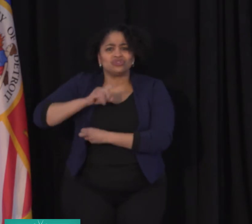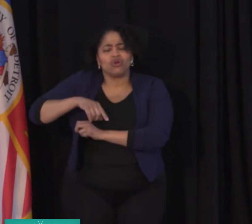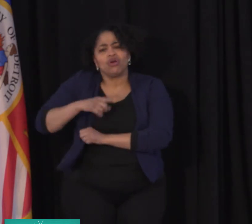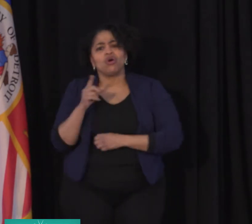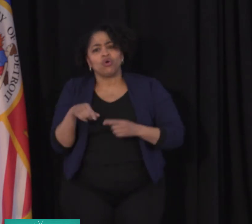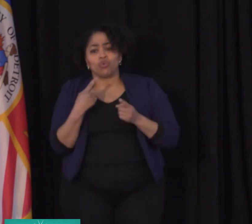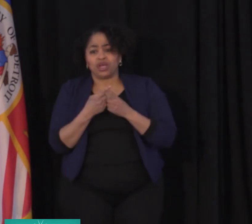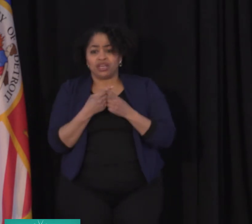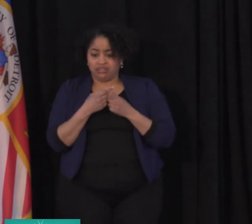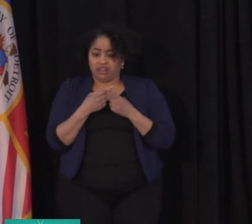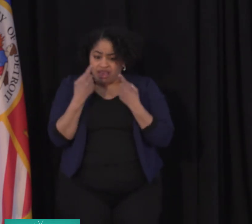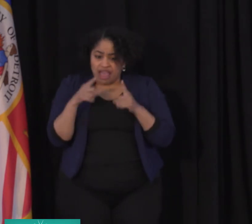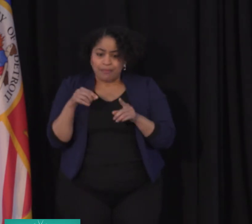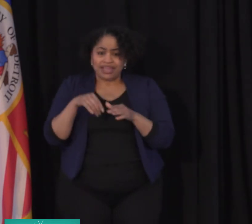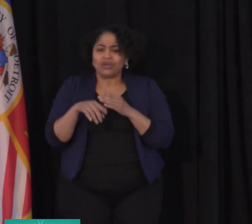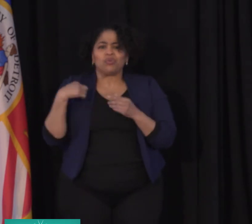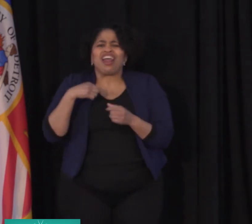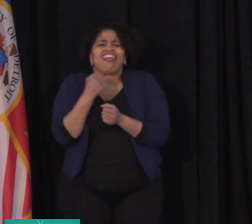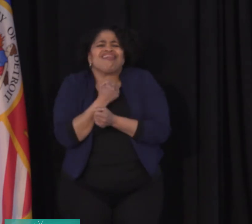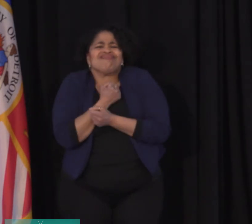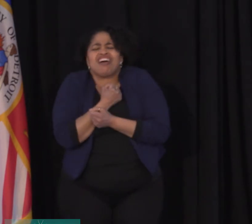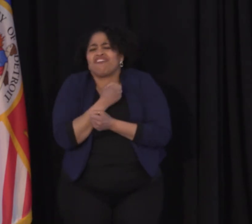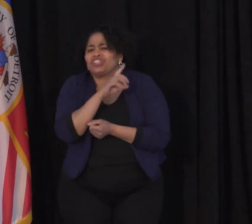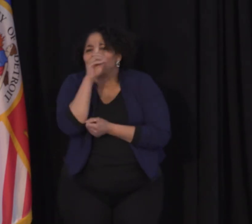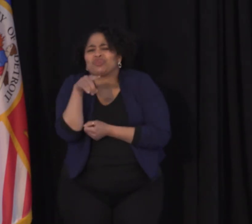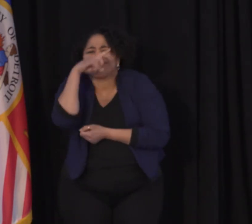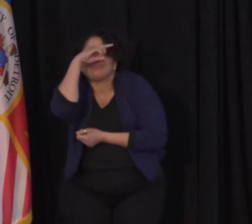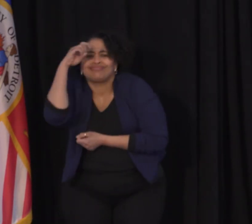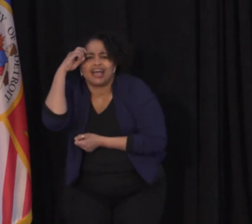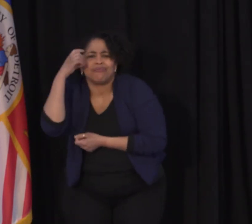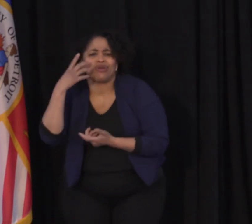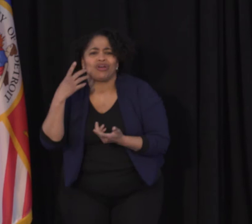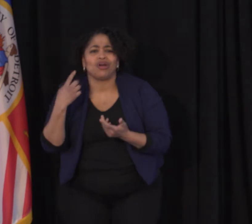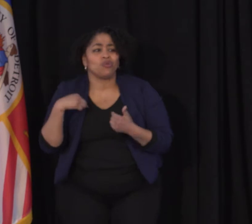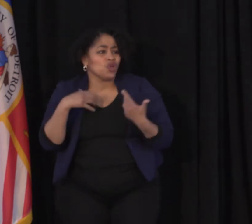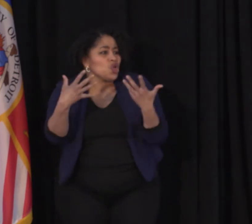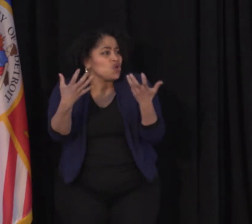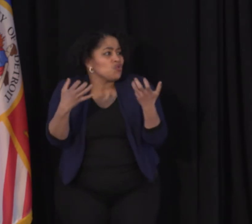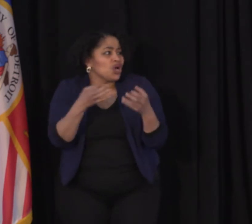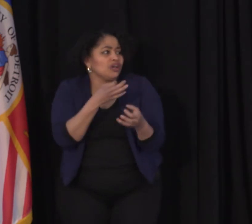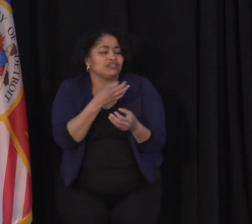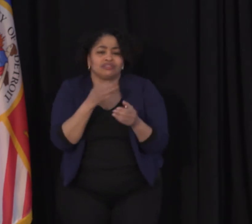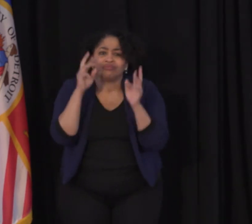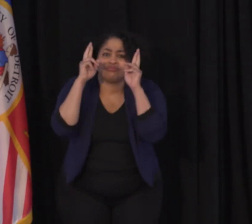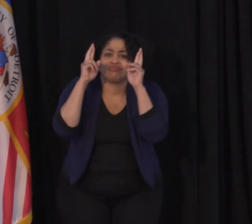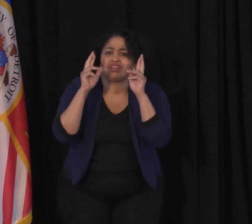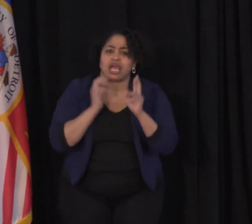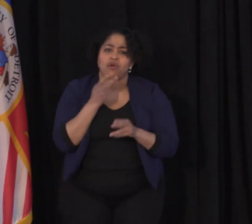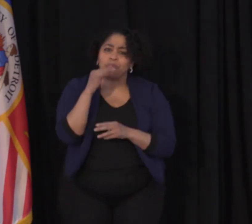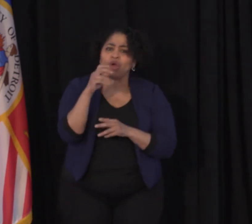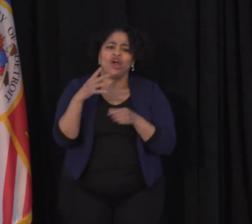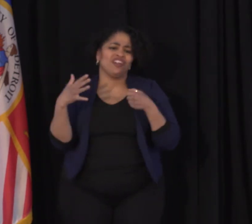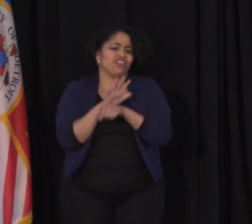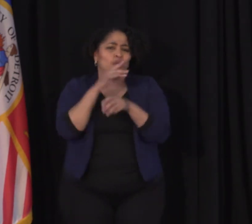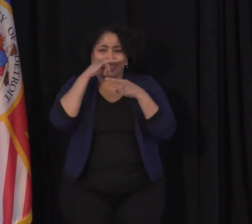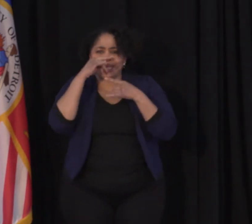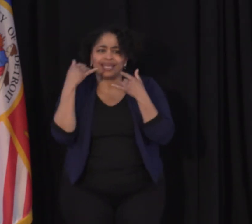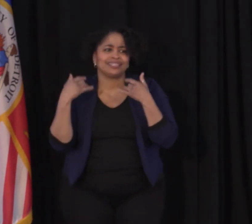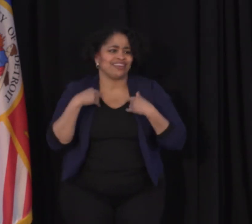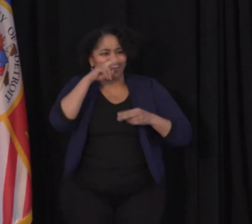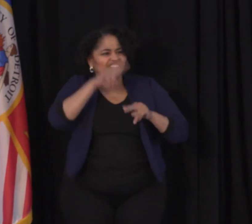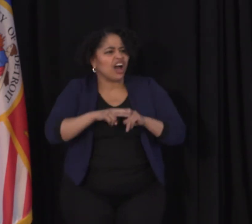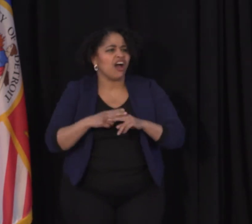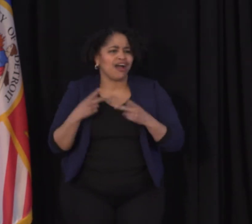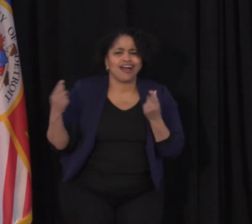warms up in Detroit, we love summers in Detroit, and we certainly want, at some point when this is over, for our parks to be filled with kids and having